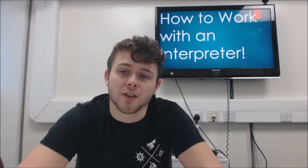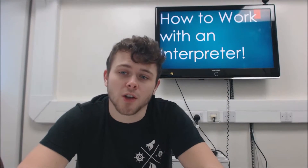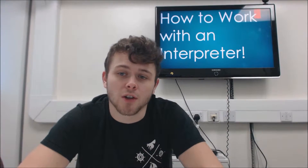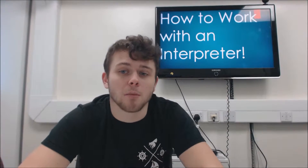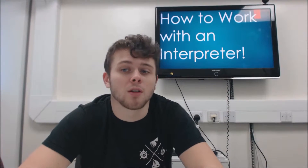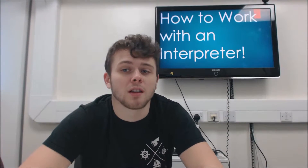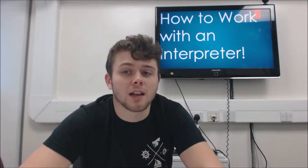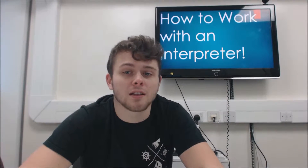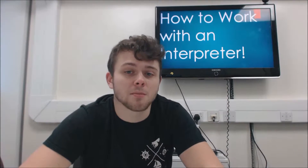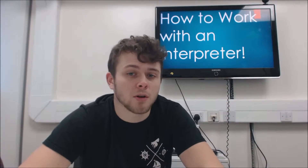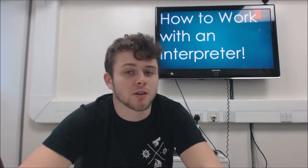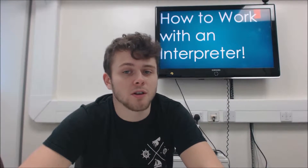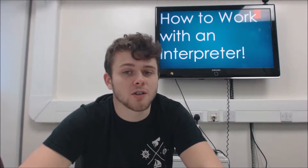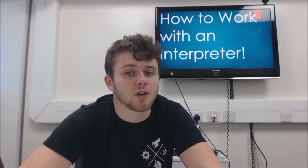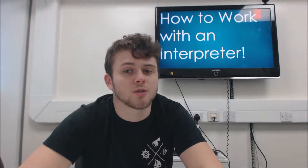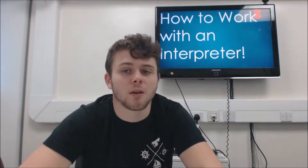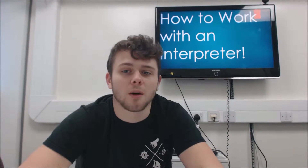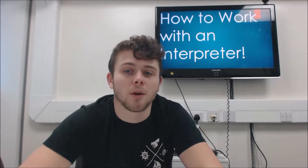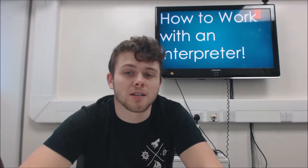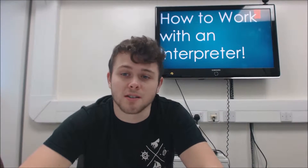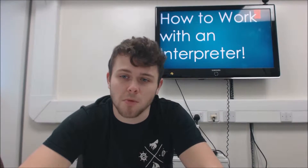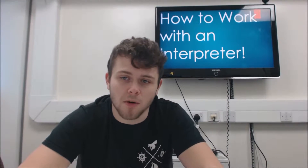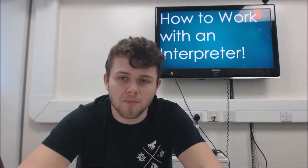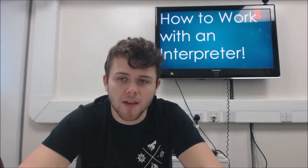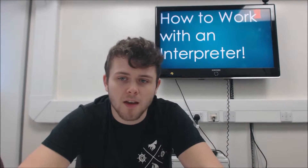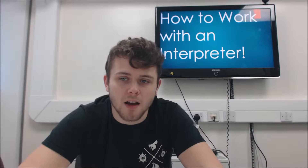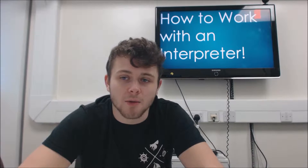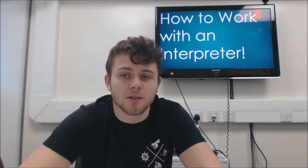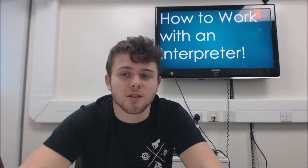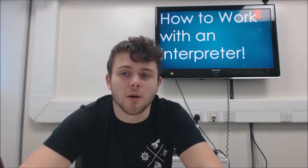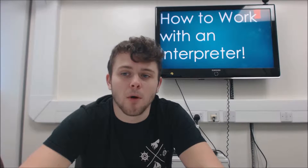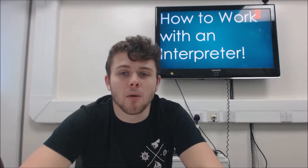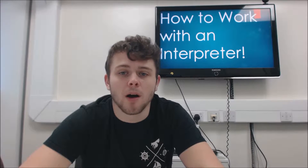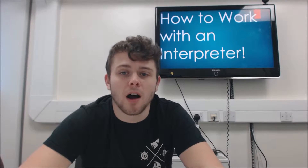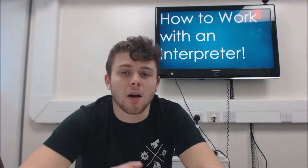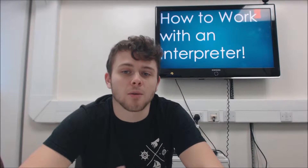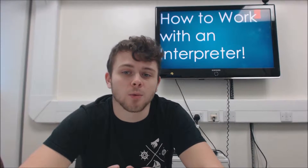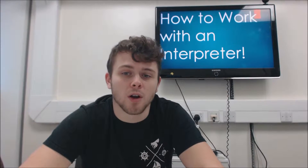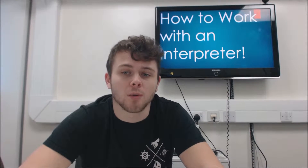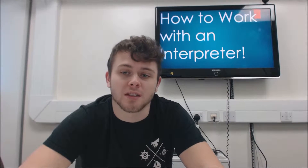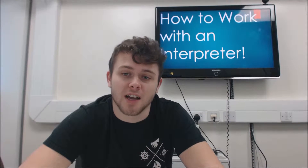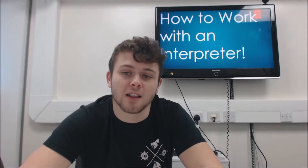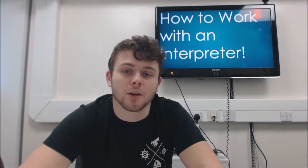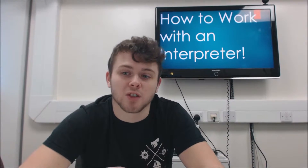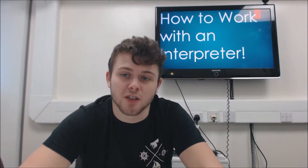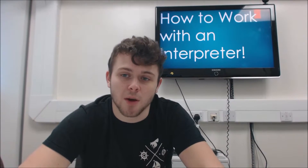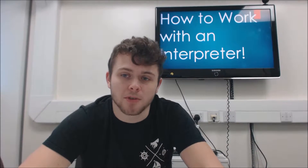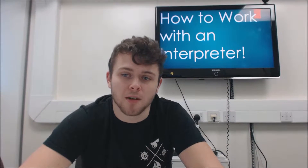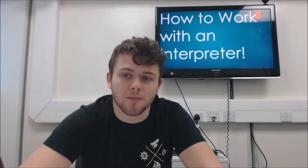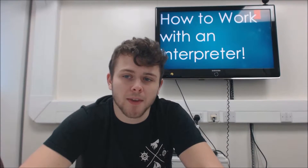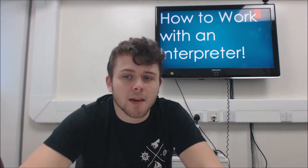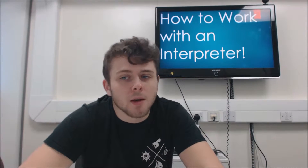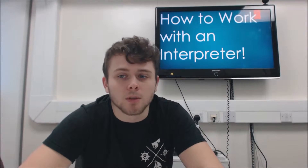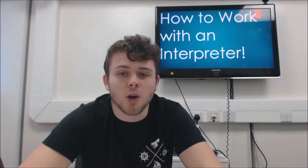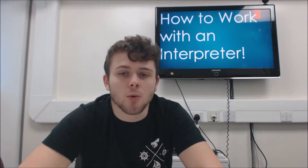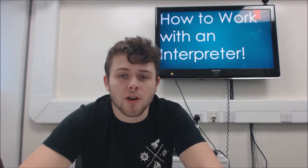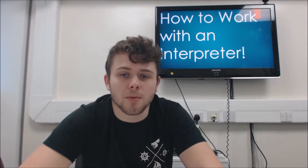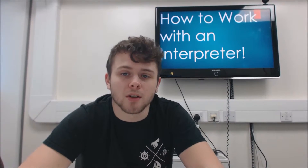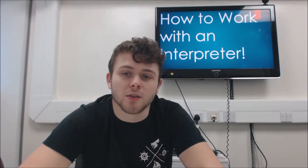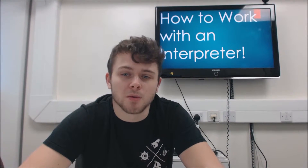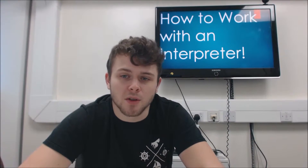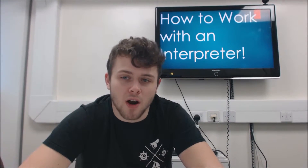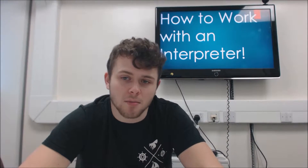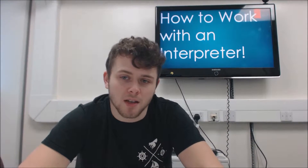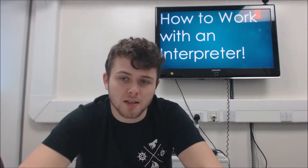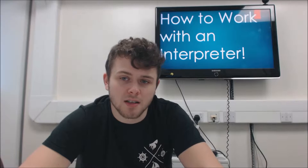If you're watching this video, you're more than likely a sports coach or someone that works in sport, and you want to know more about how you would work with a sign language interpreter. Well, don't worry,